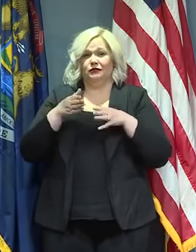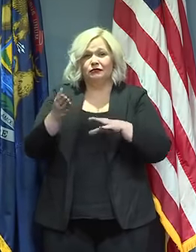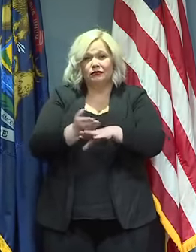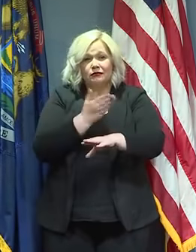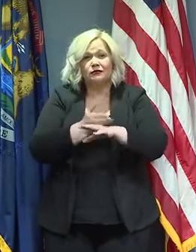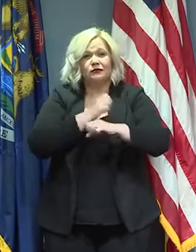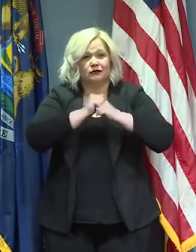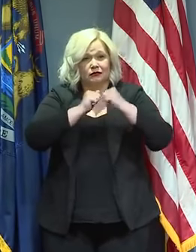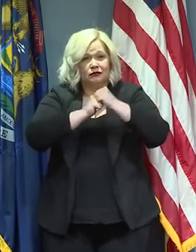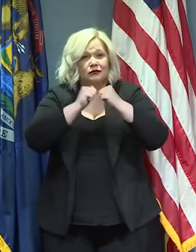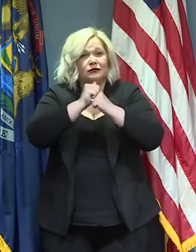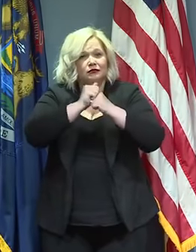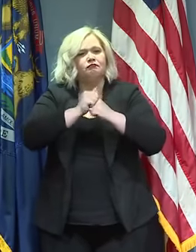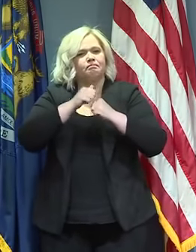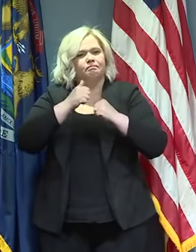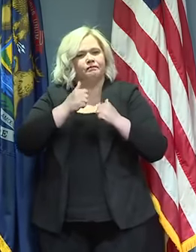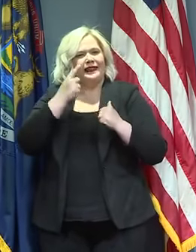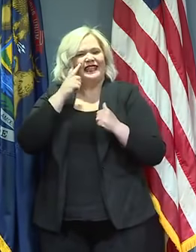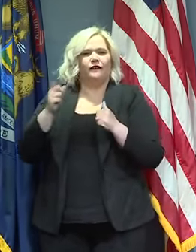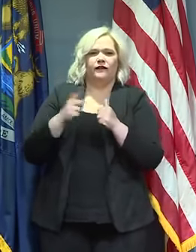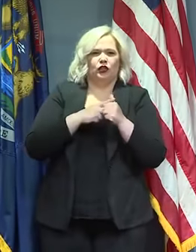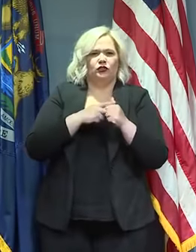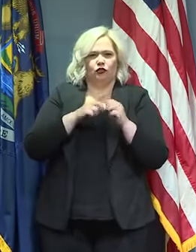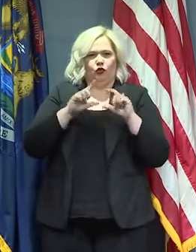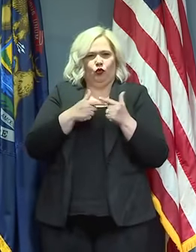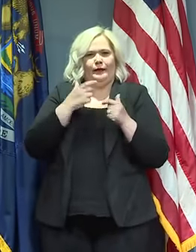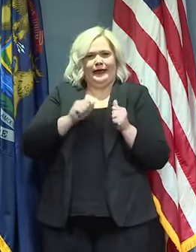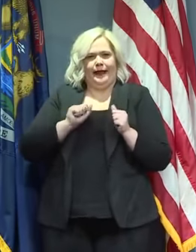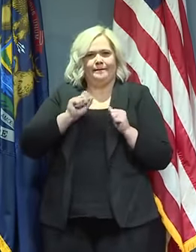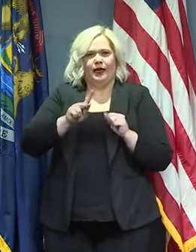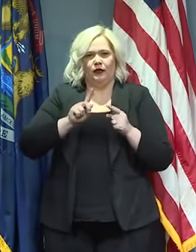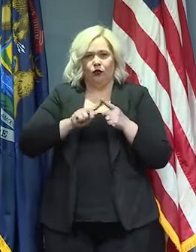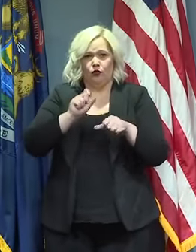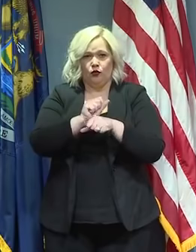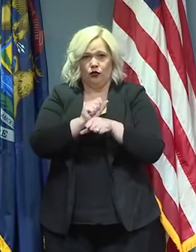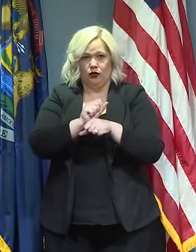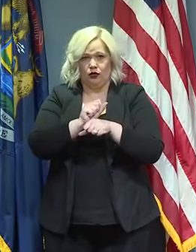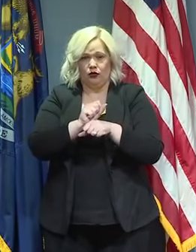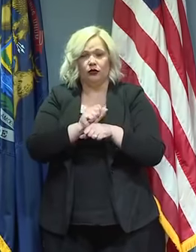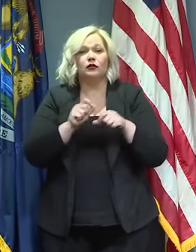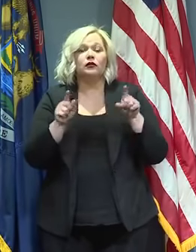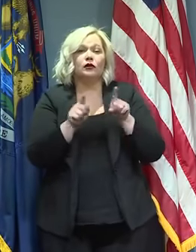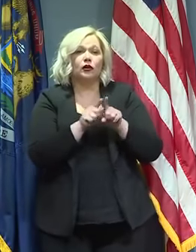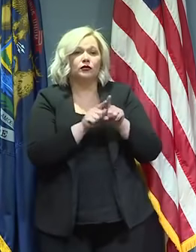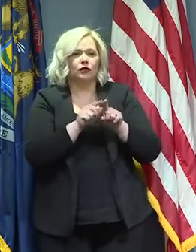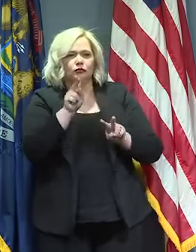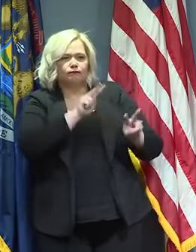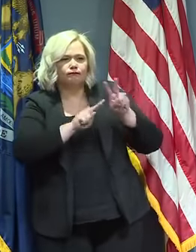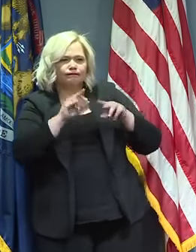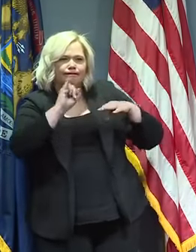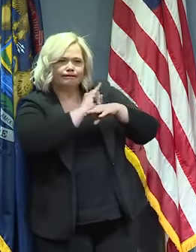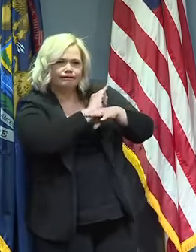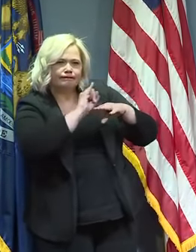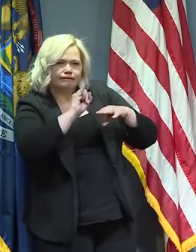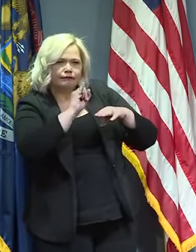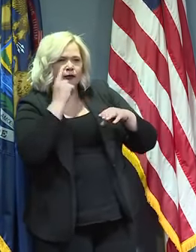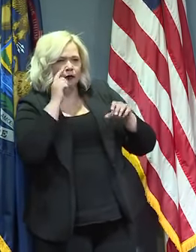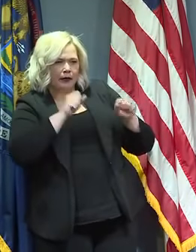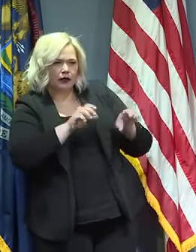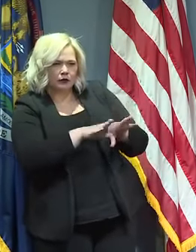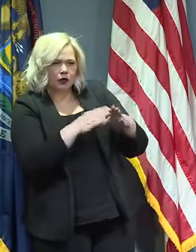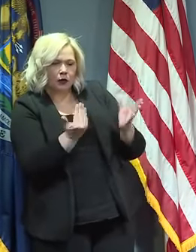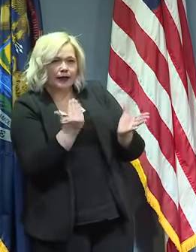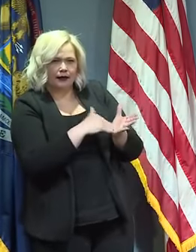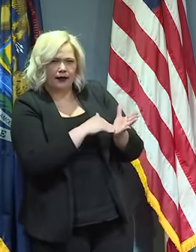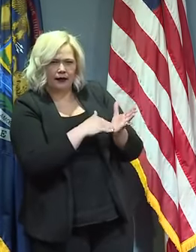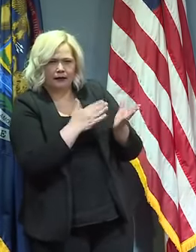first sectors to return to work. We're also carefully evaluating a number of industrial sectors for potential restart